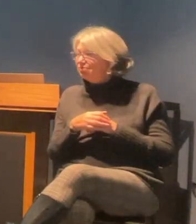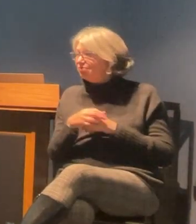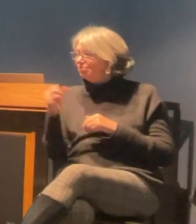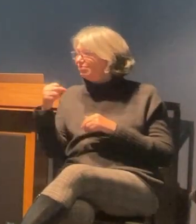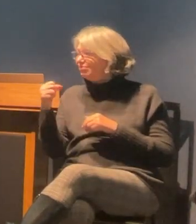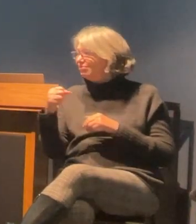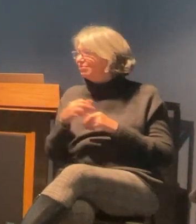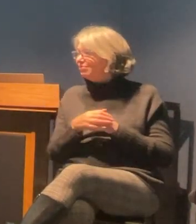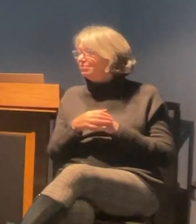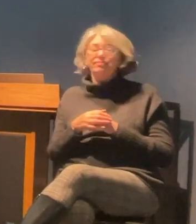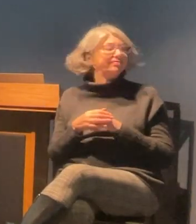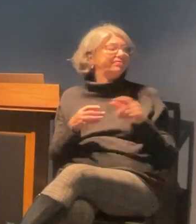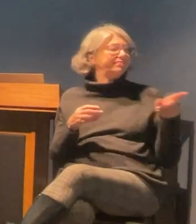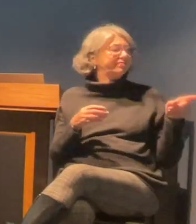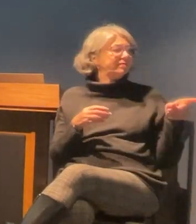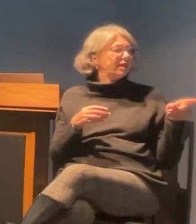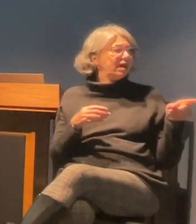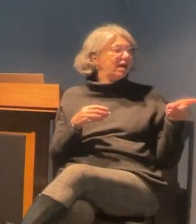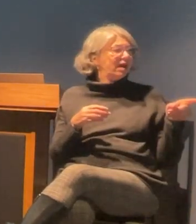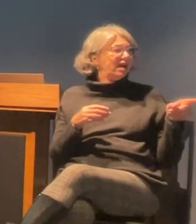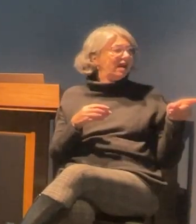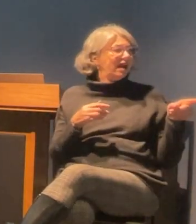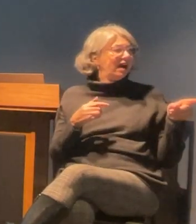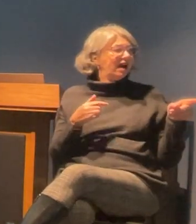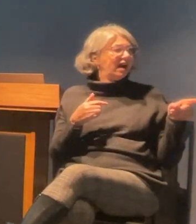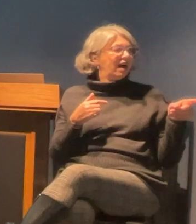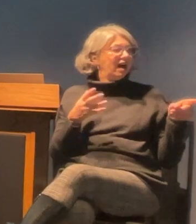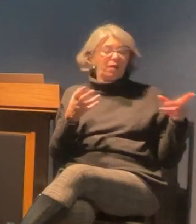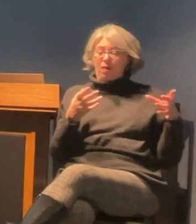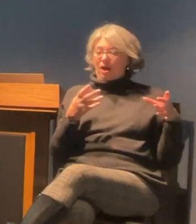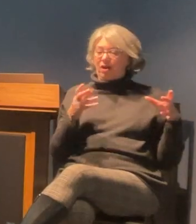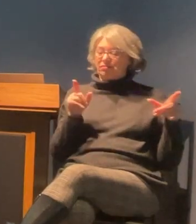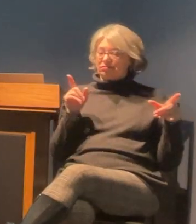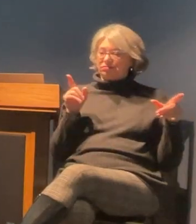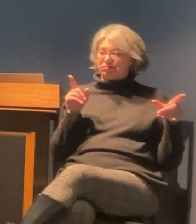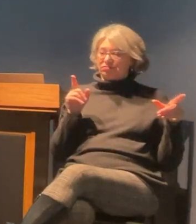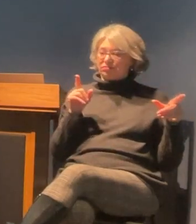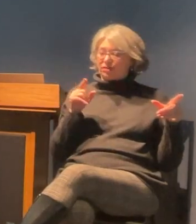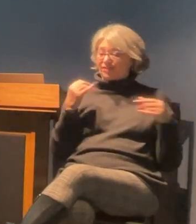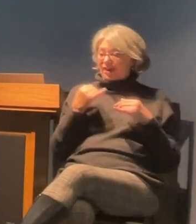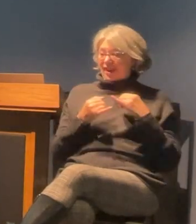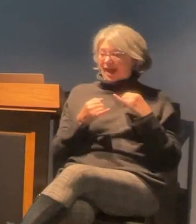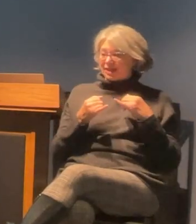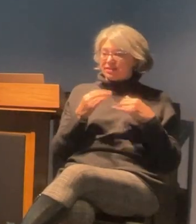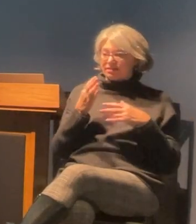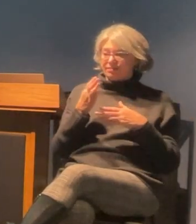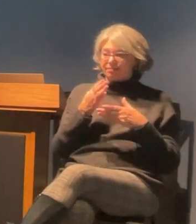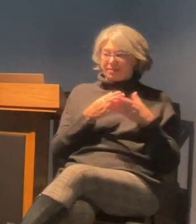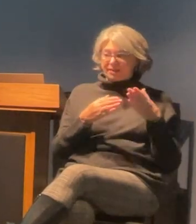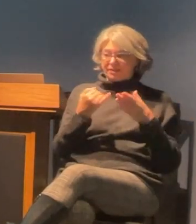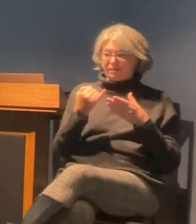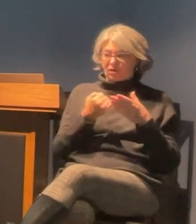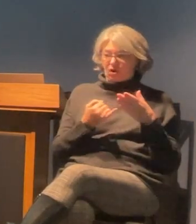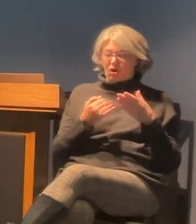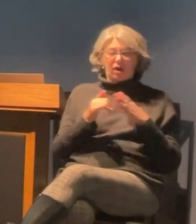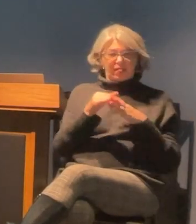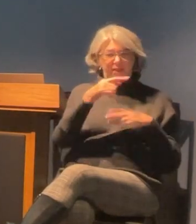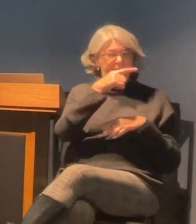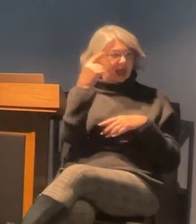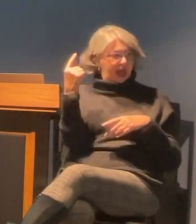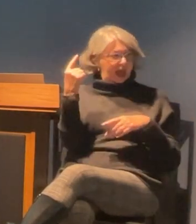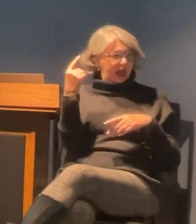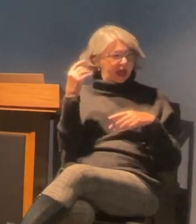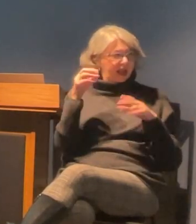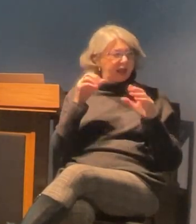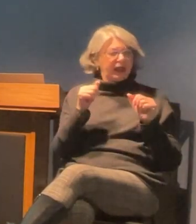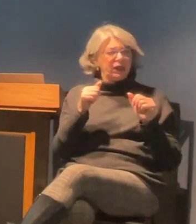yeah. Yes. Yeah, I wanted to refer to your last piece of work that was on the black. Can